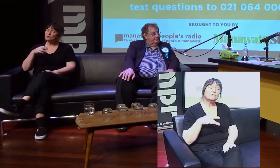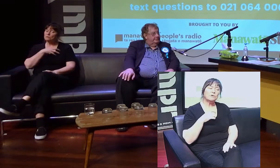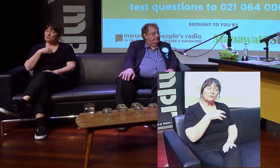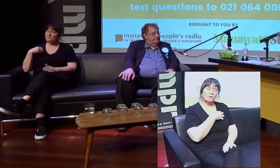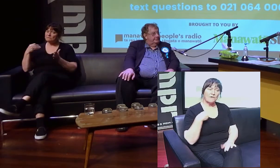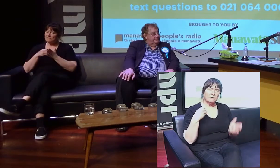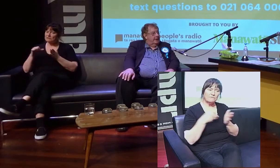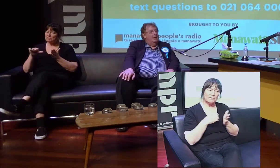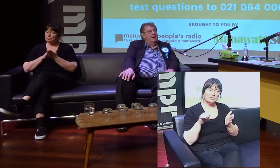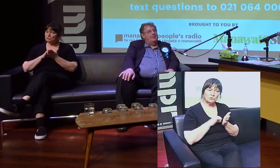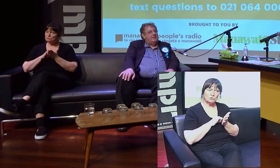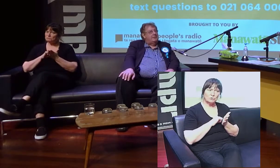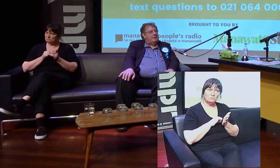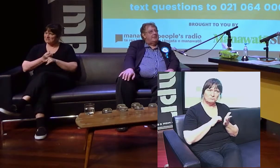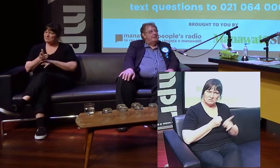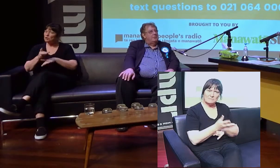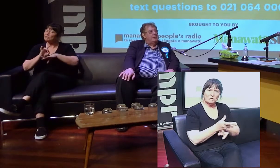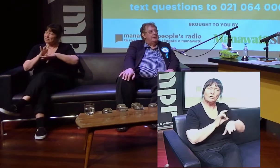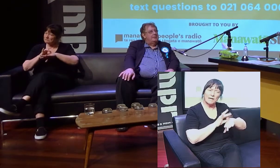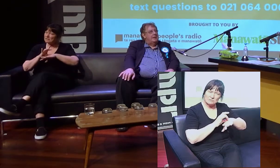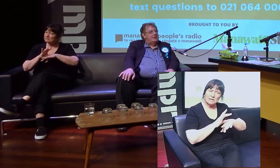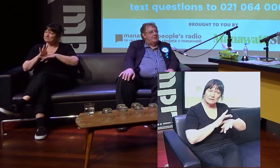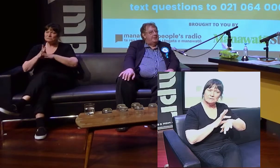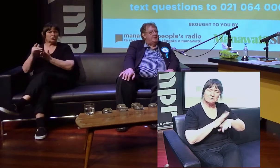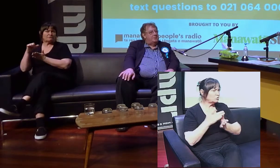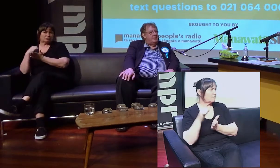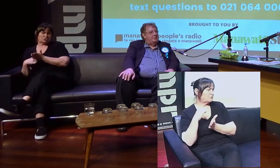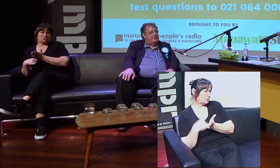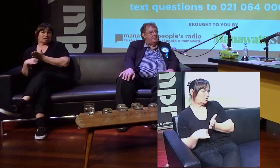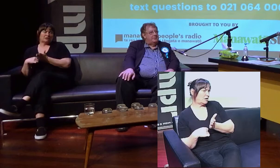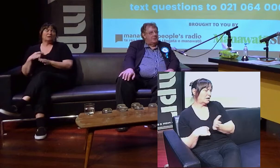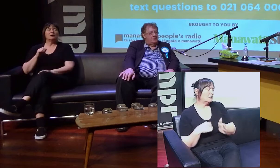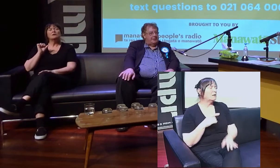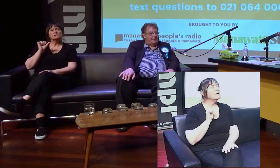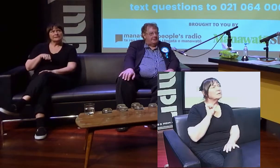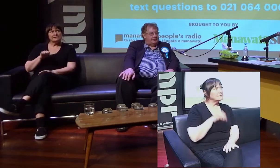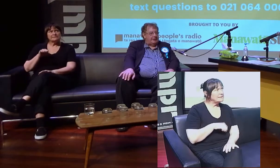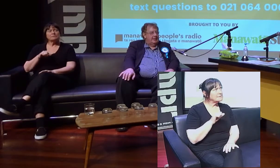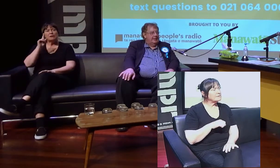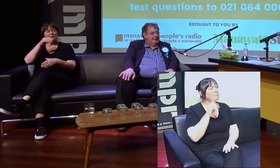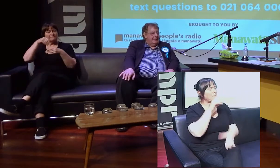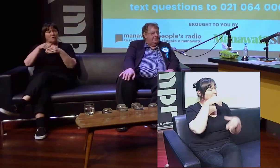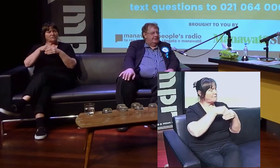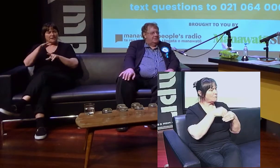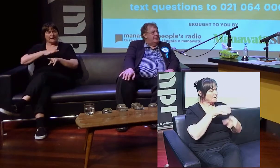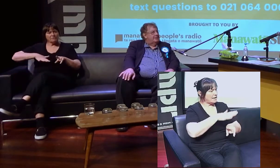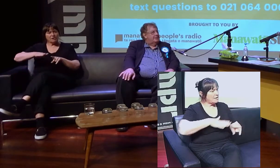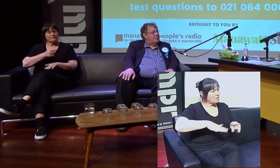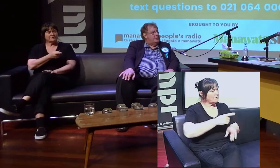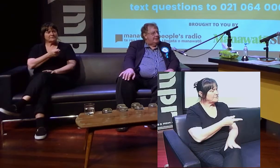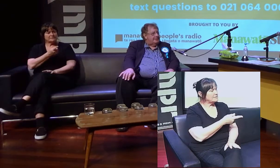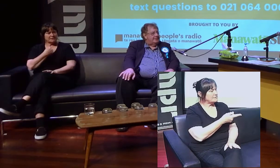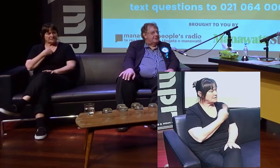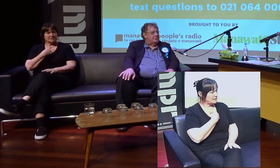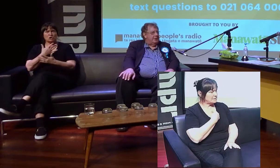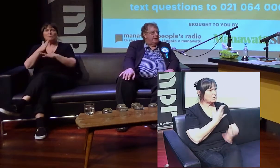on counselling as opposed to the surgery? I think itself. So, yes. Our experience has been, and people that are involved in that industry have said there's been so